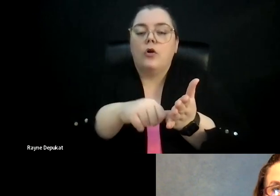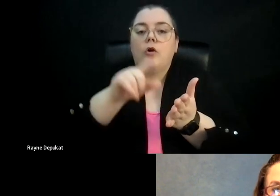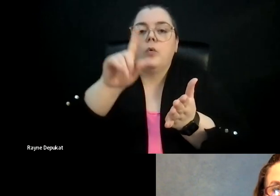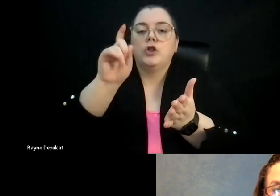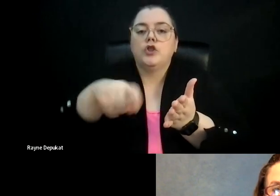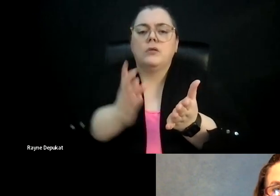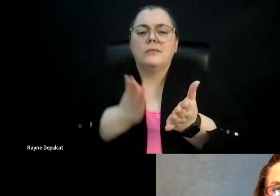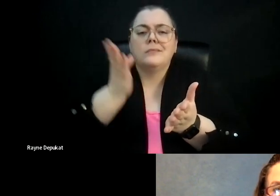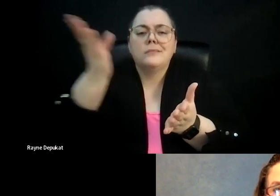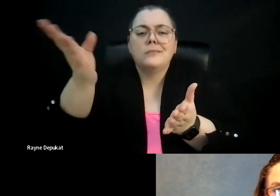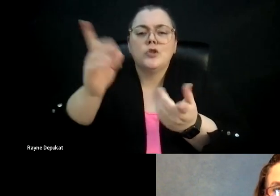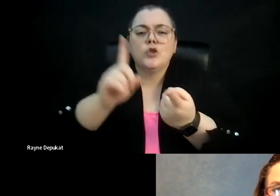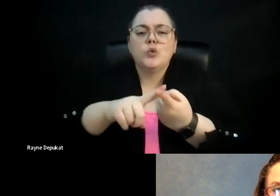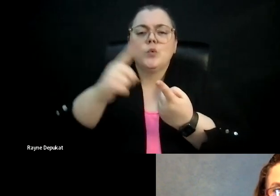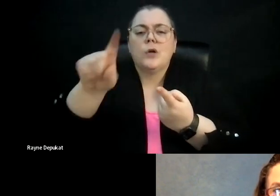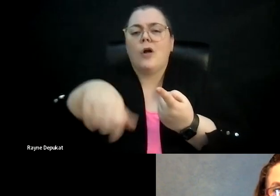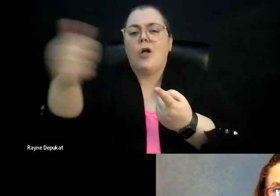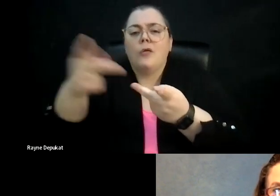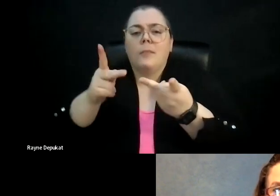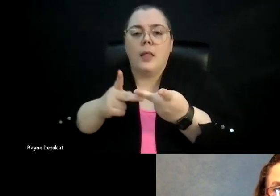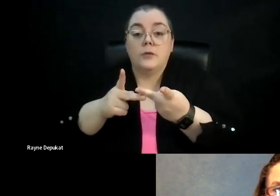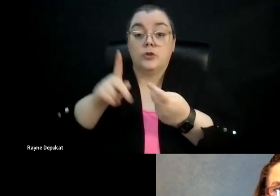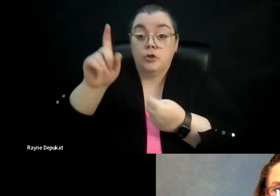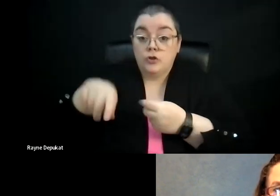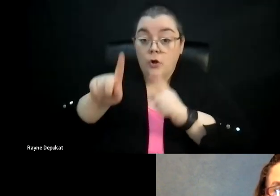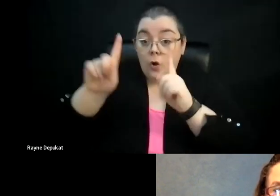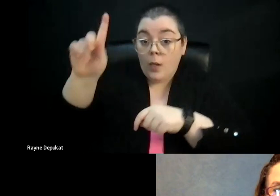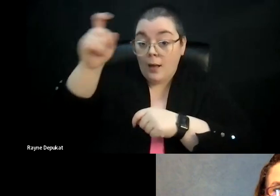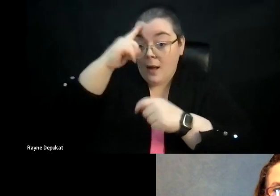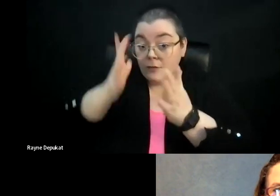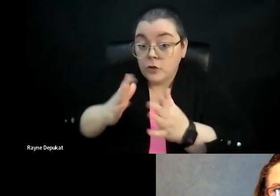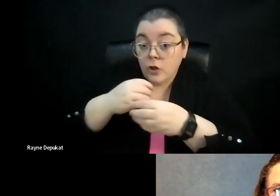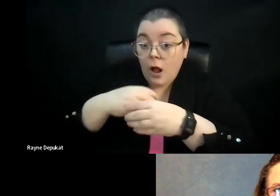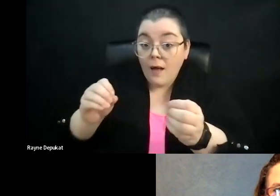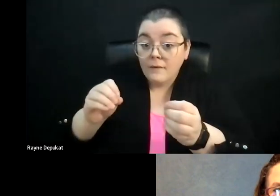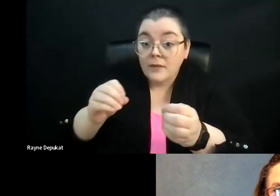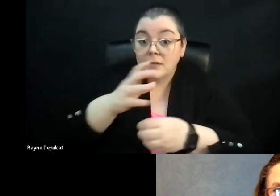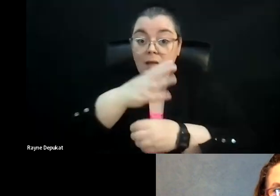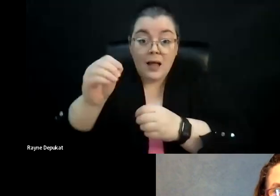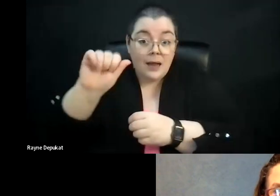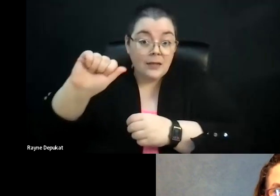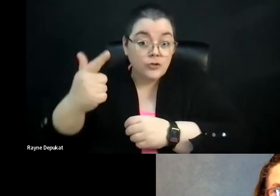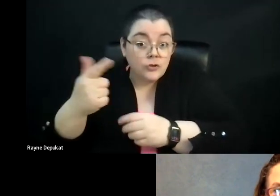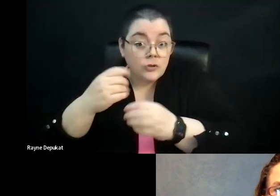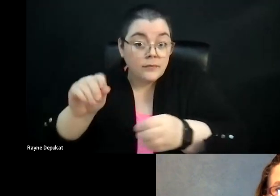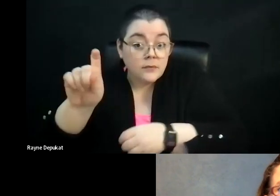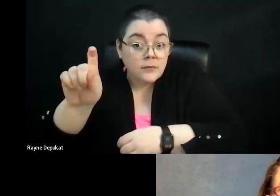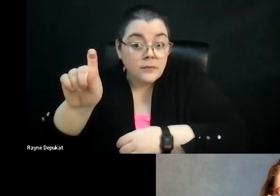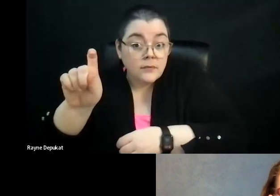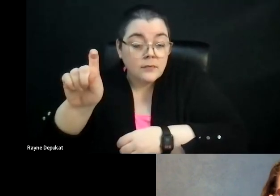also mentioned a letter that we should submit to another place, to the governor's office maybe, and the